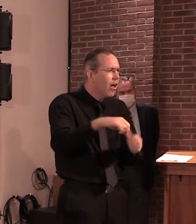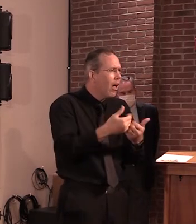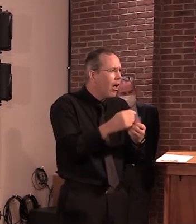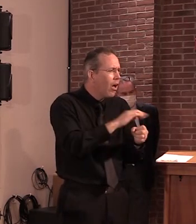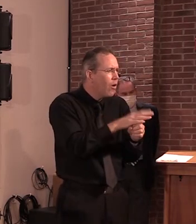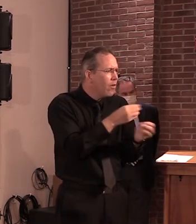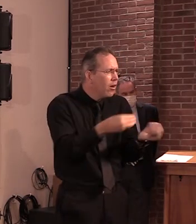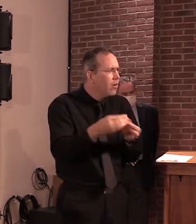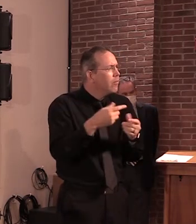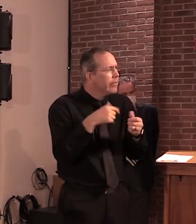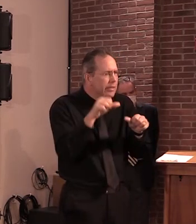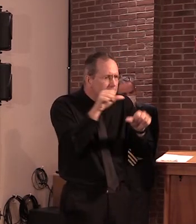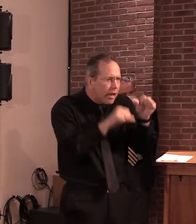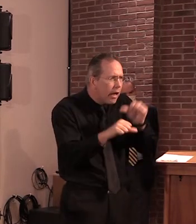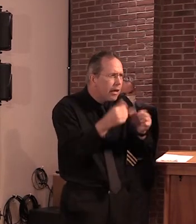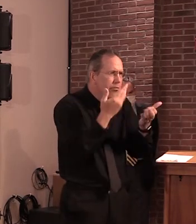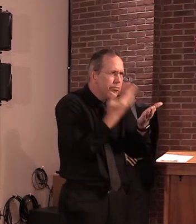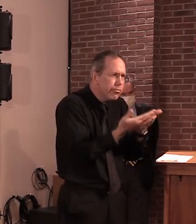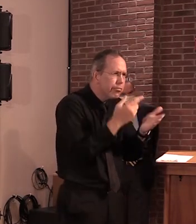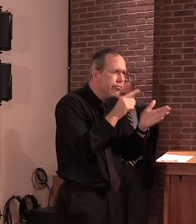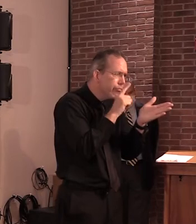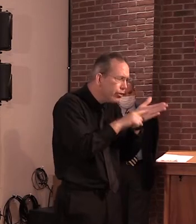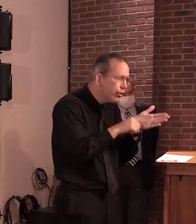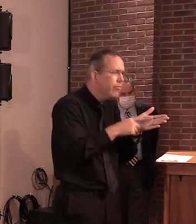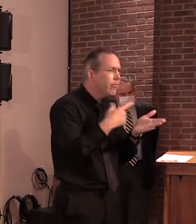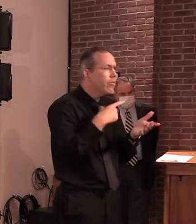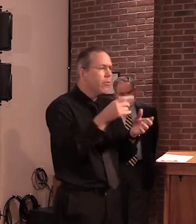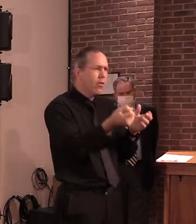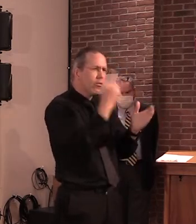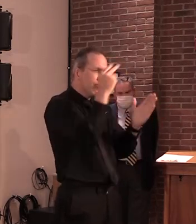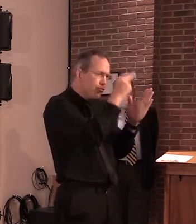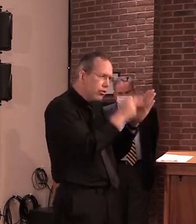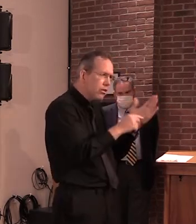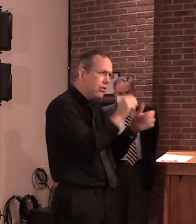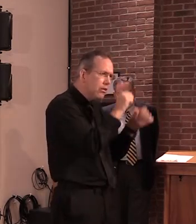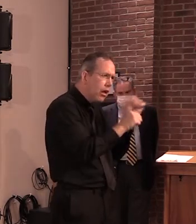anxiety to the greatest degree possible.